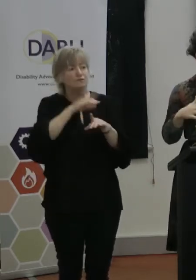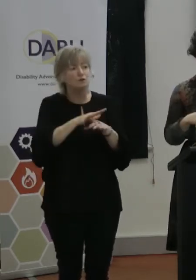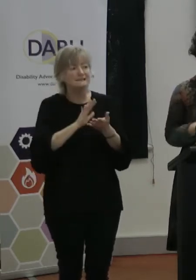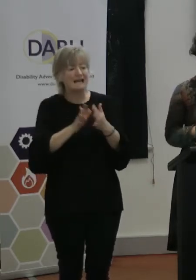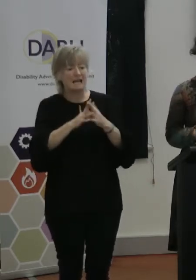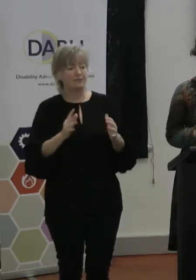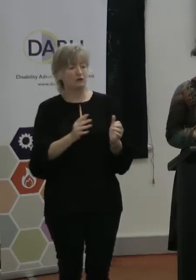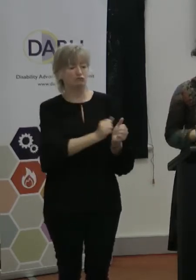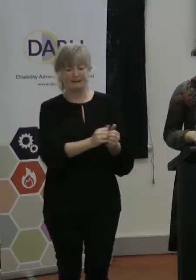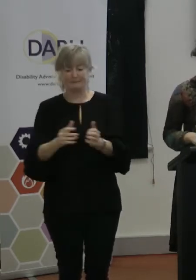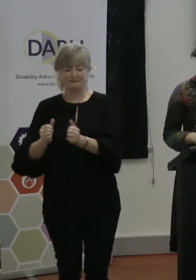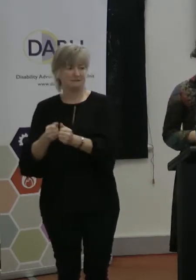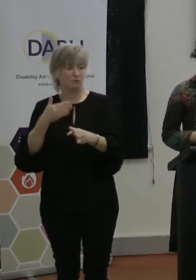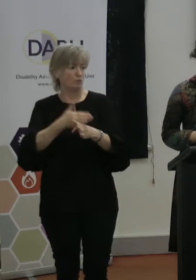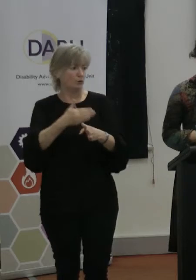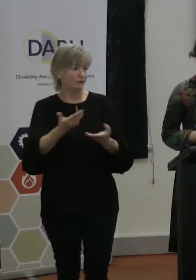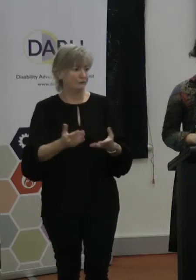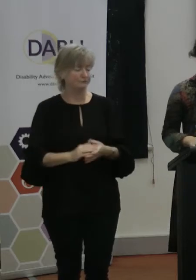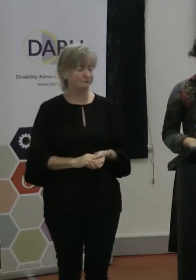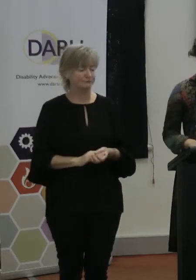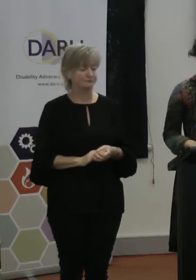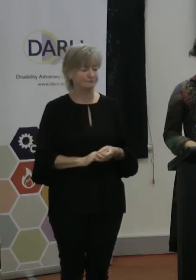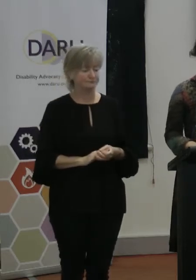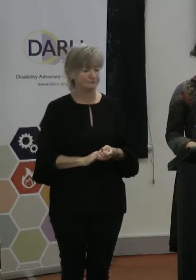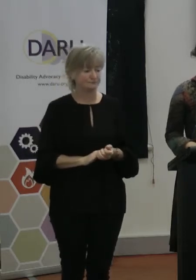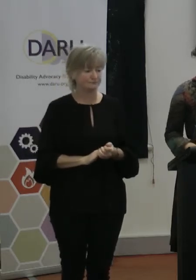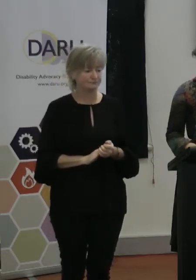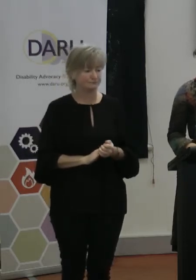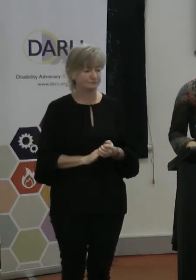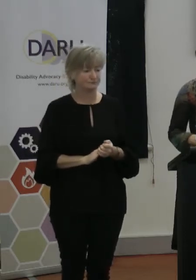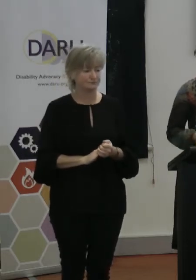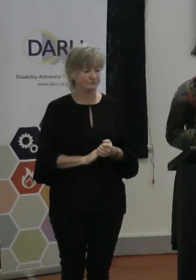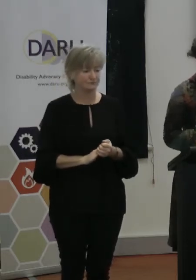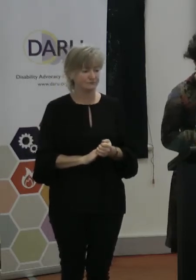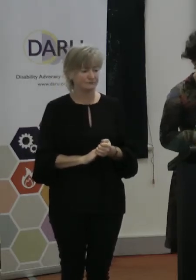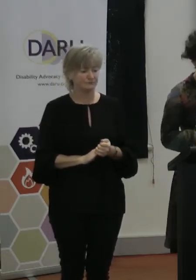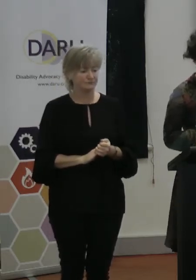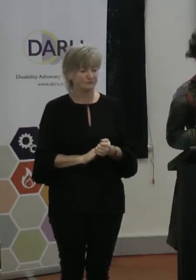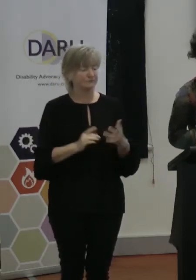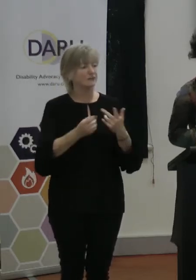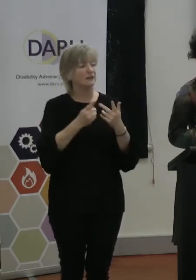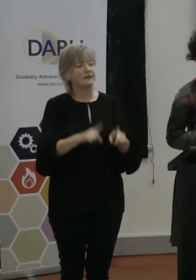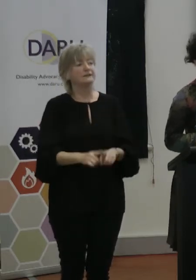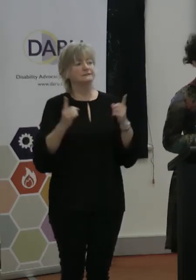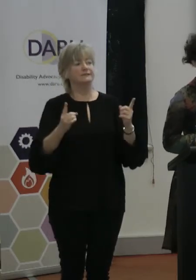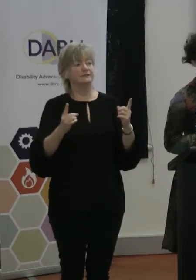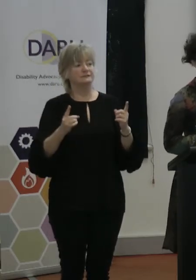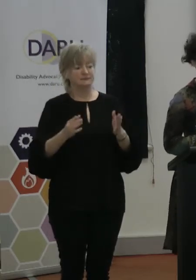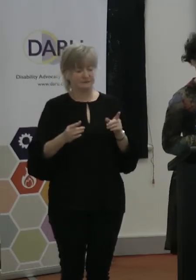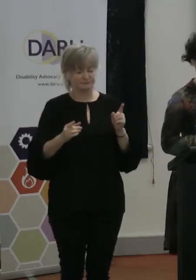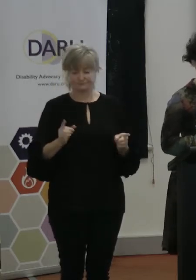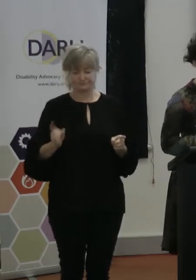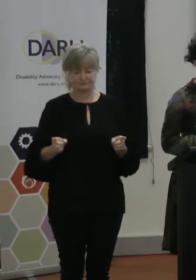these agreements might work in practice. Another important distinction between the two agreements